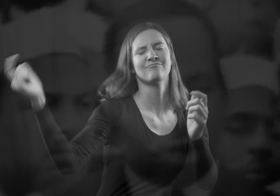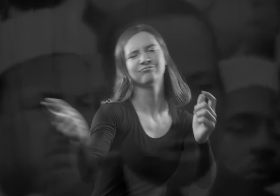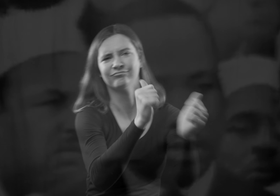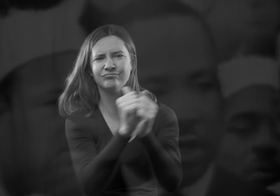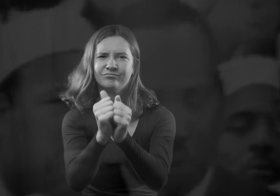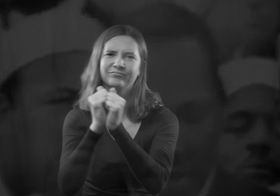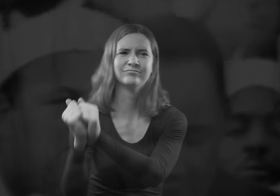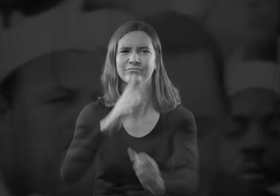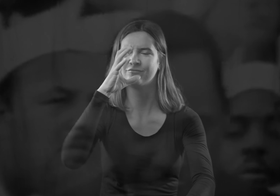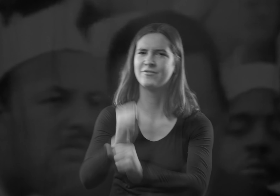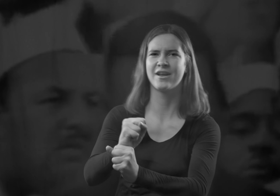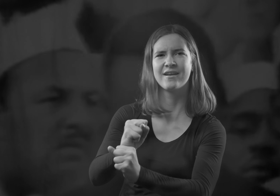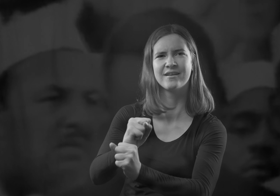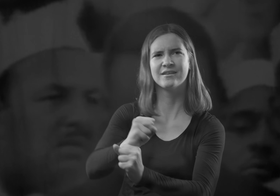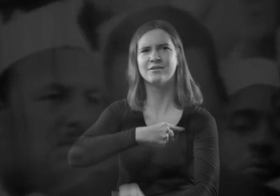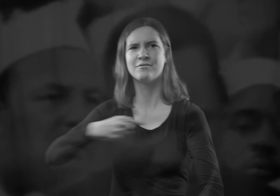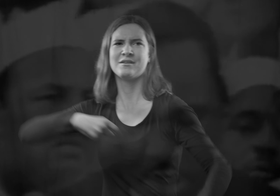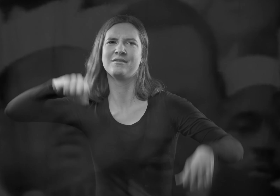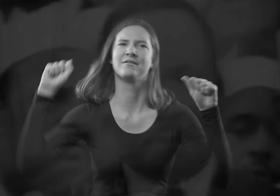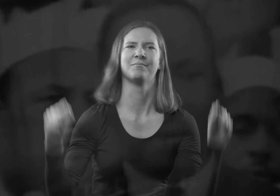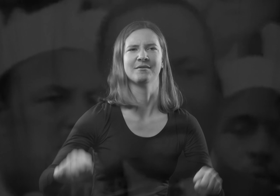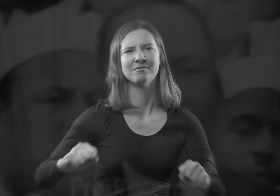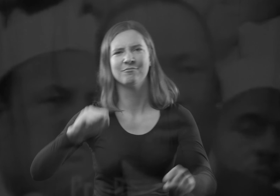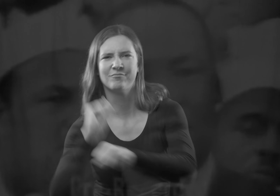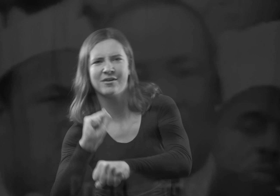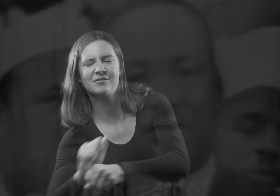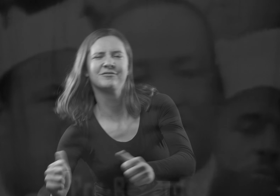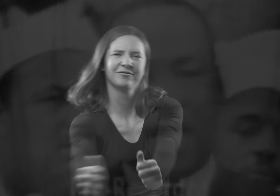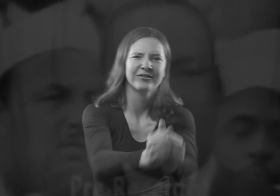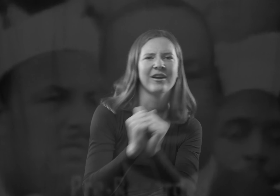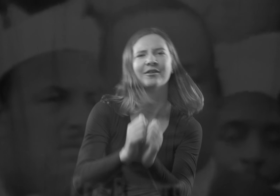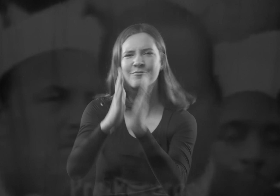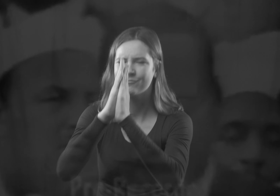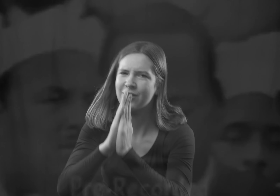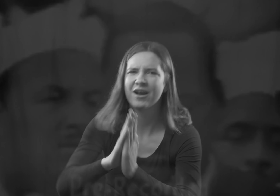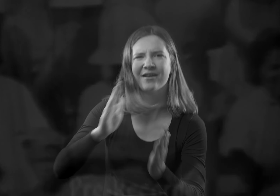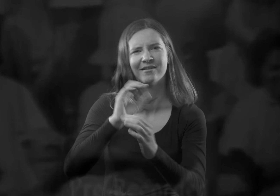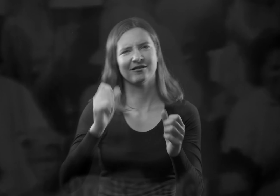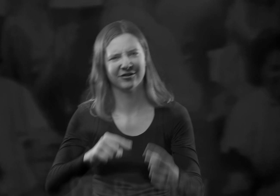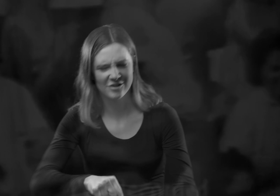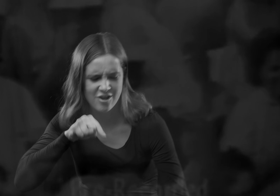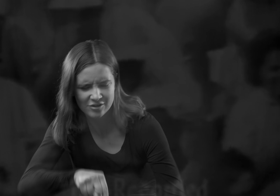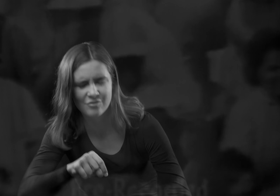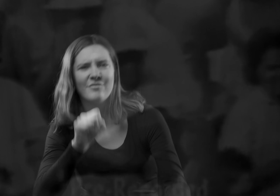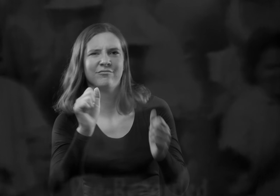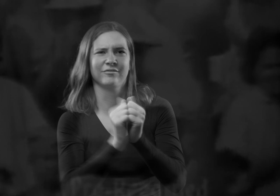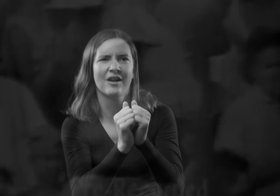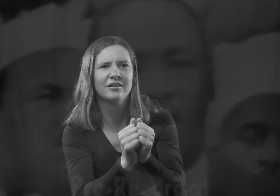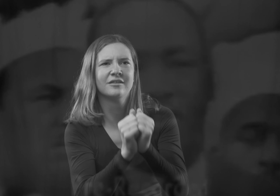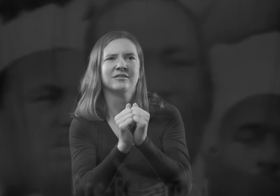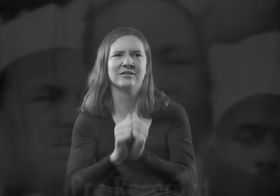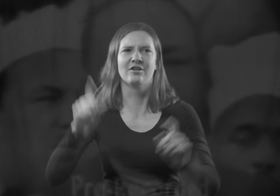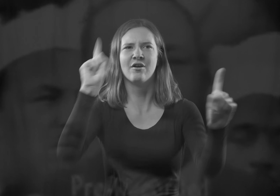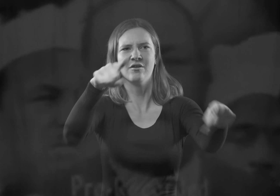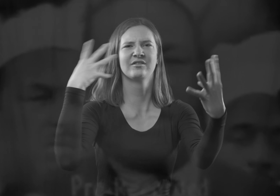brotherhood. With this faith, we will be able to work together, to pray together, to struggle together, to go to jail